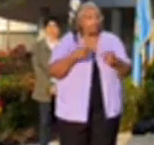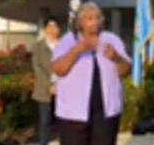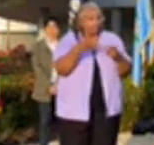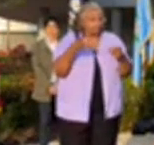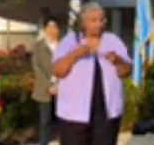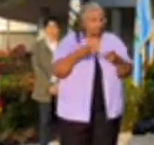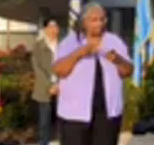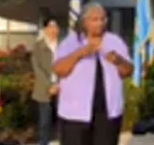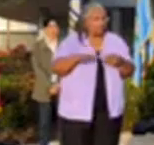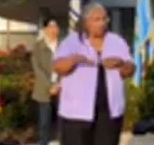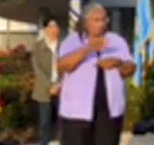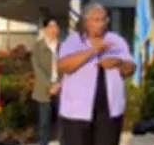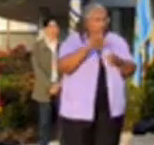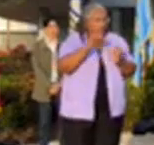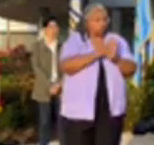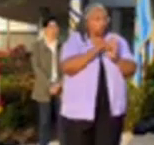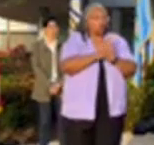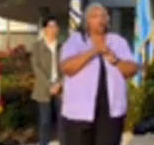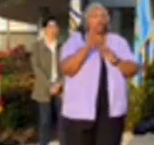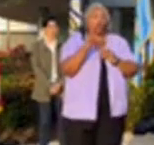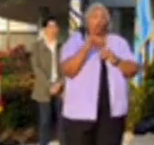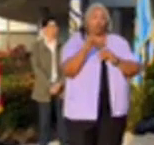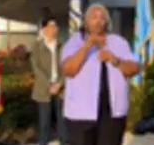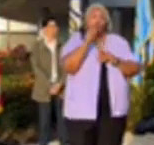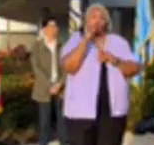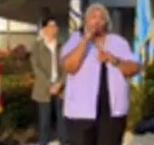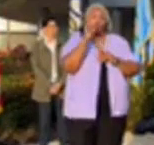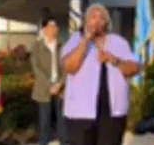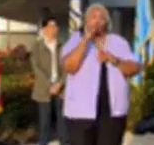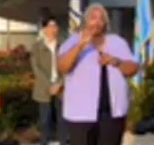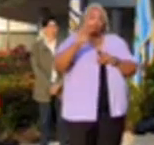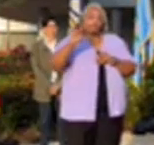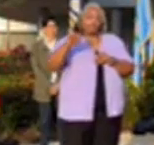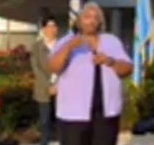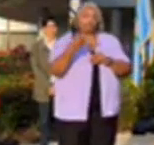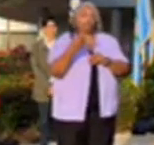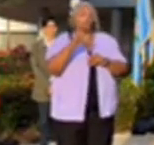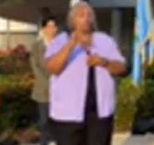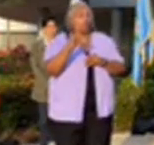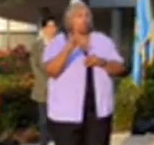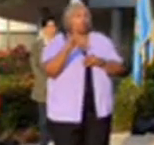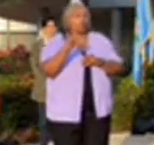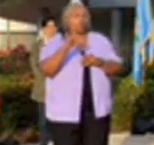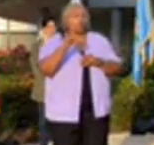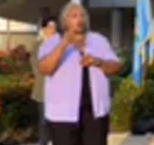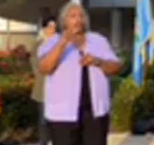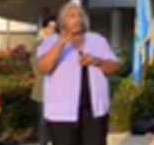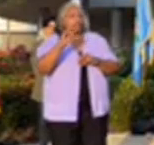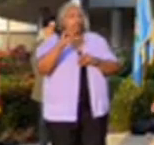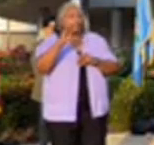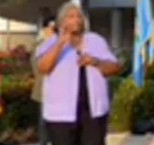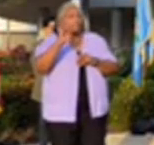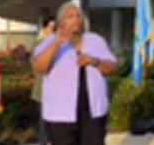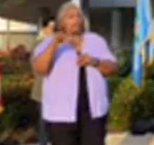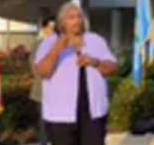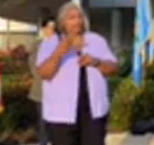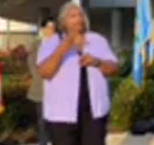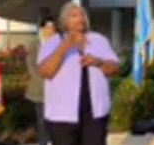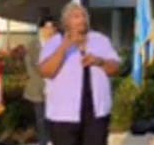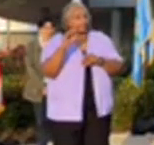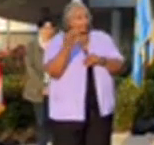throughout New Orleans? Not like we saw with Lambeth. Lambeth seems to be in isolation,